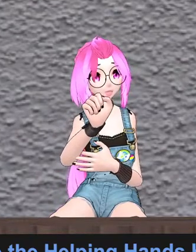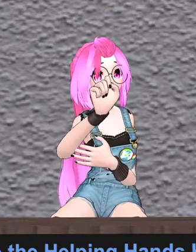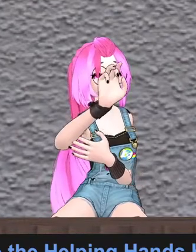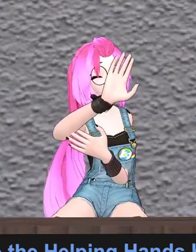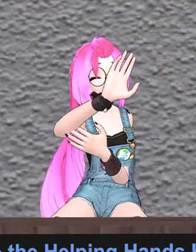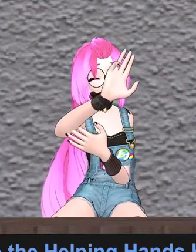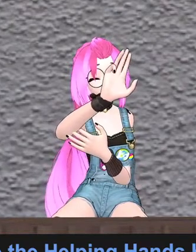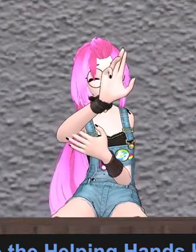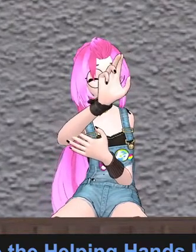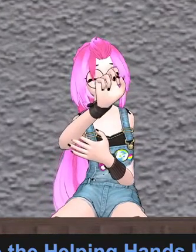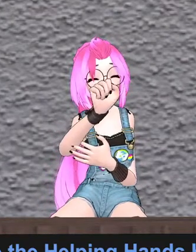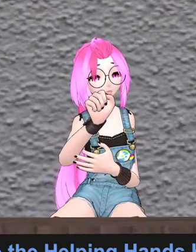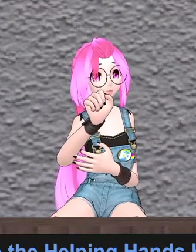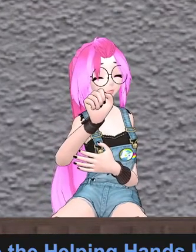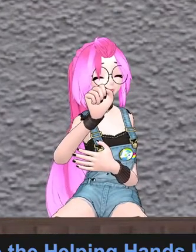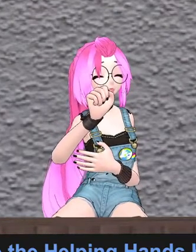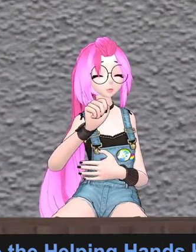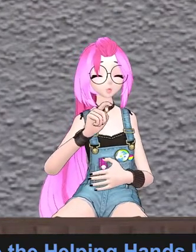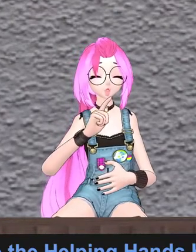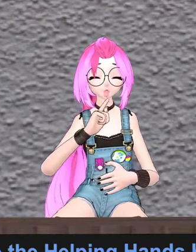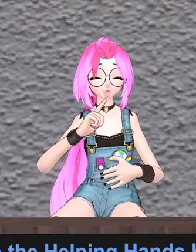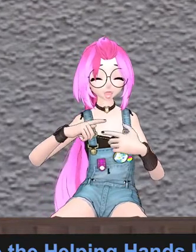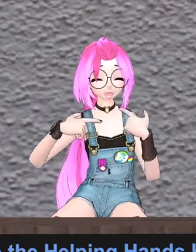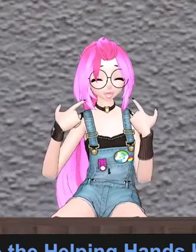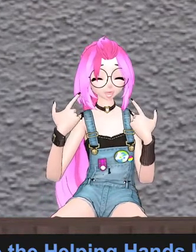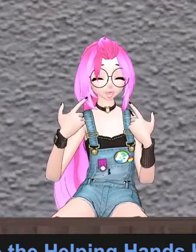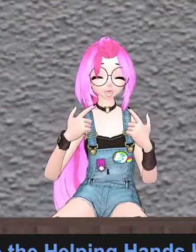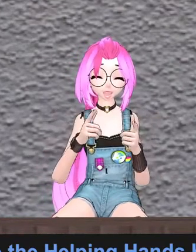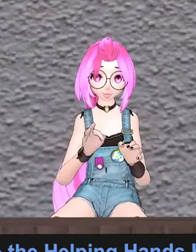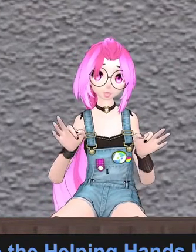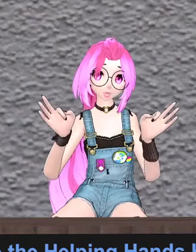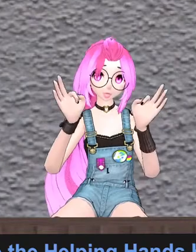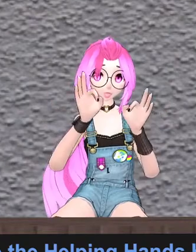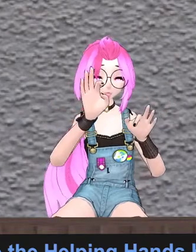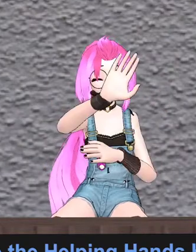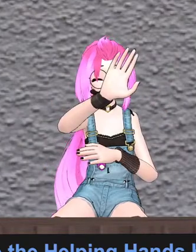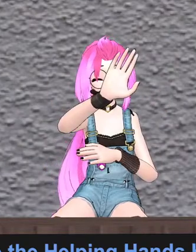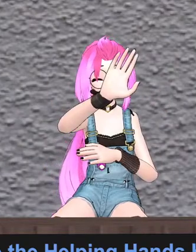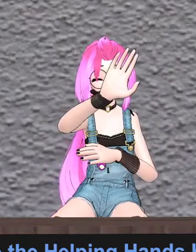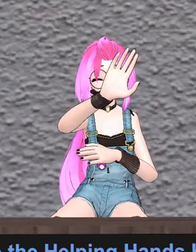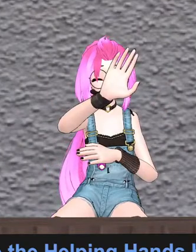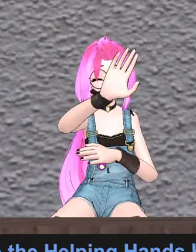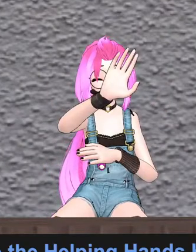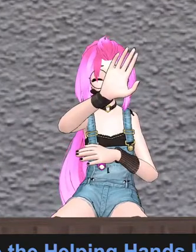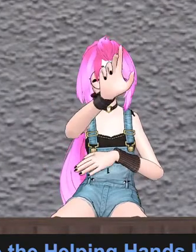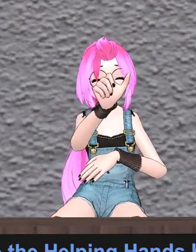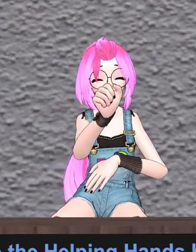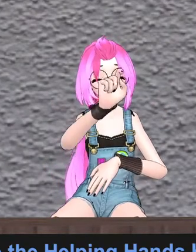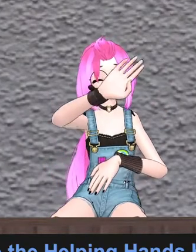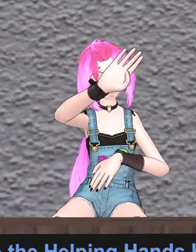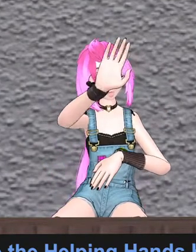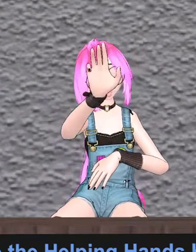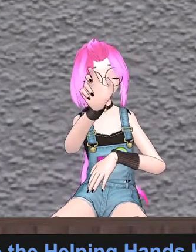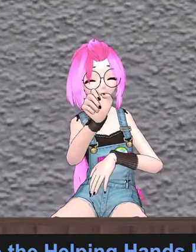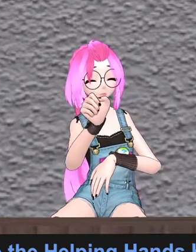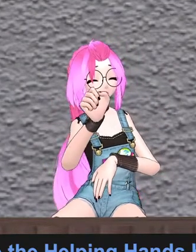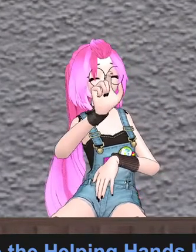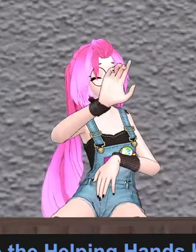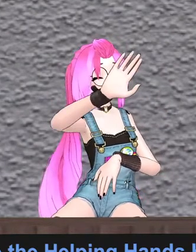each individual finger moving, okay? Because when you're signing this in real life, it's really important get this kind of wiggle effect,